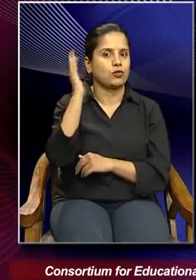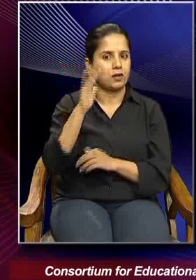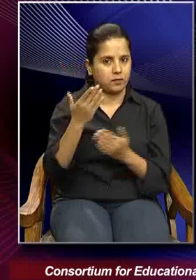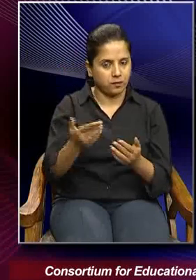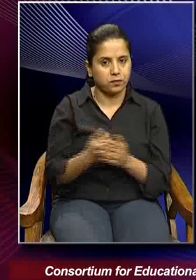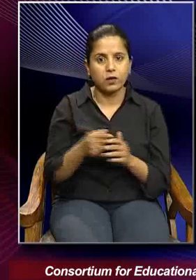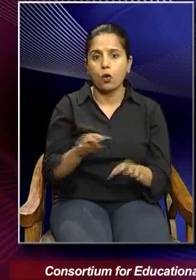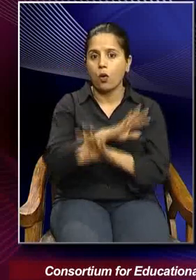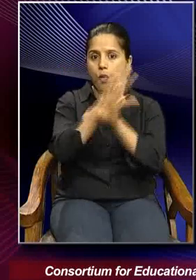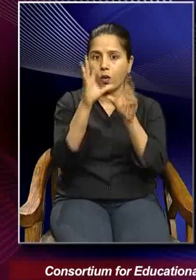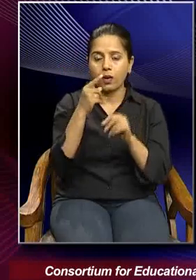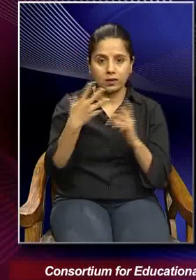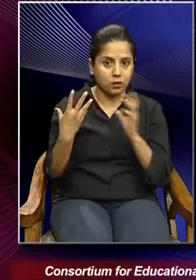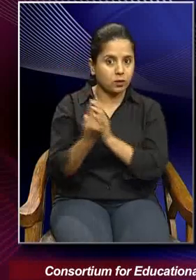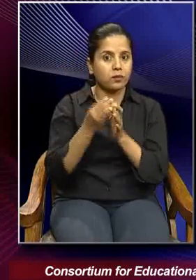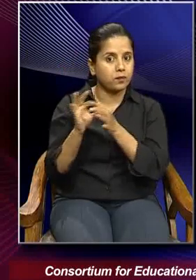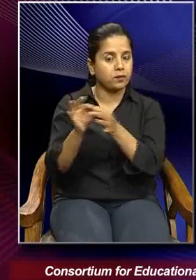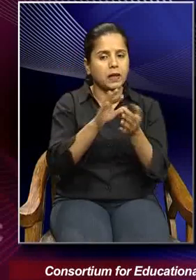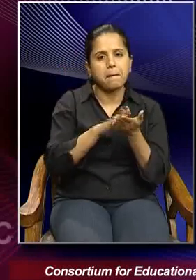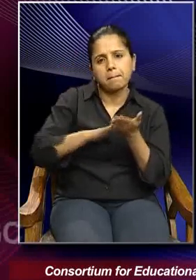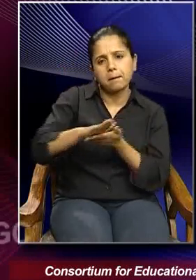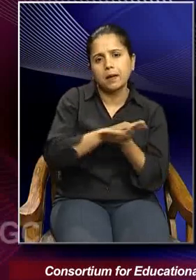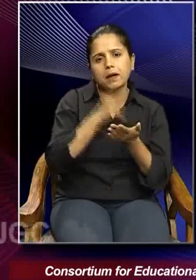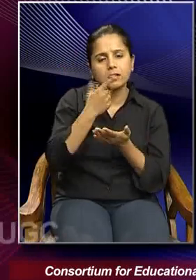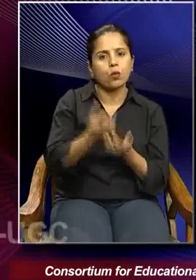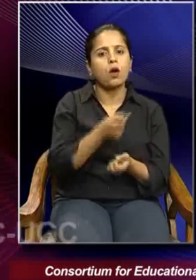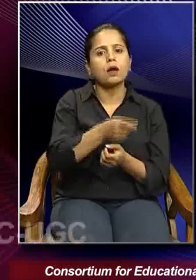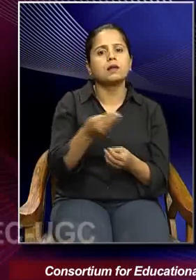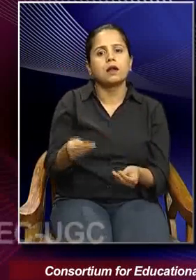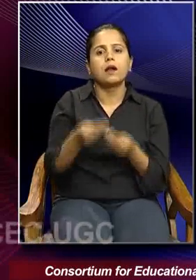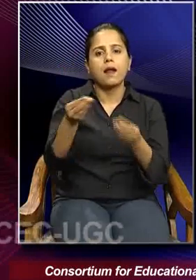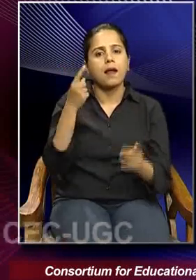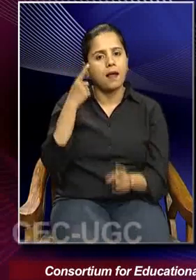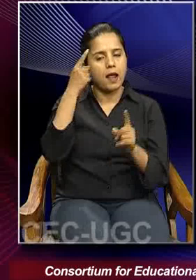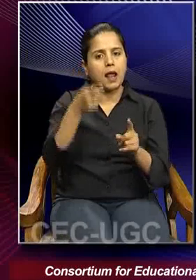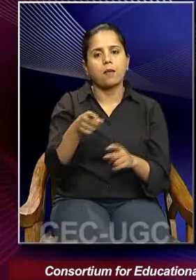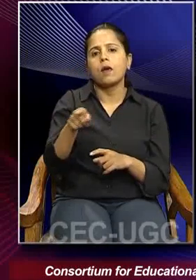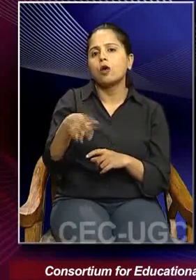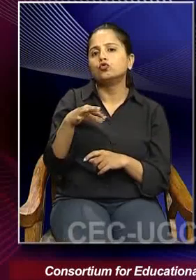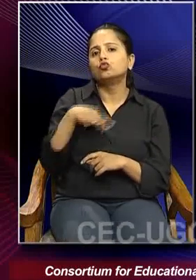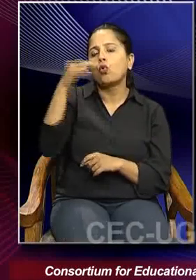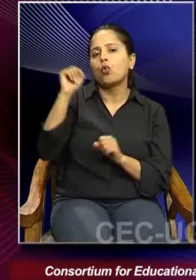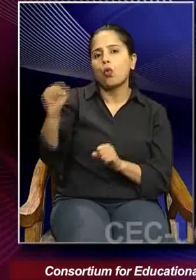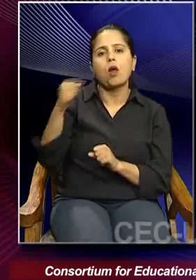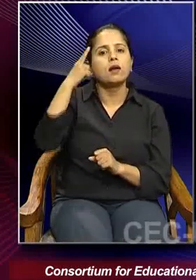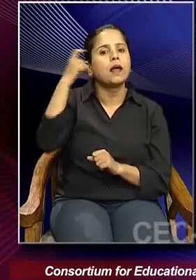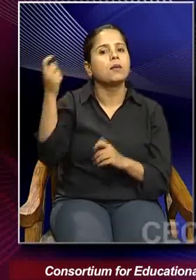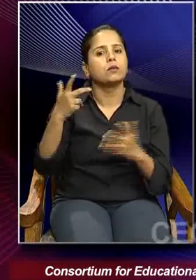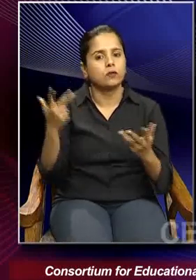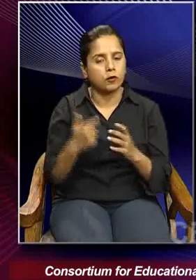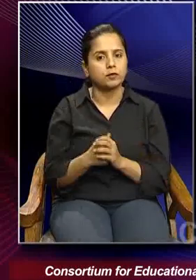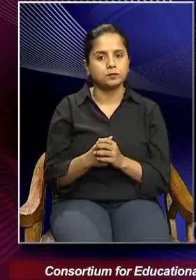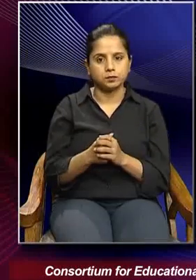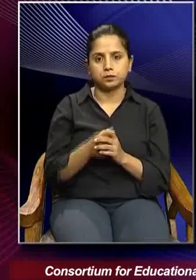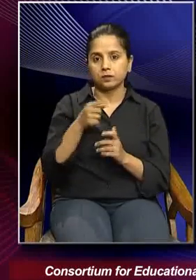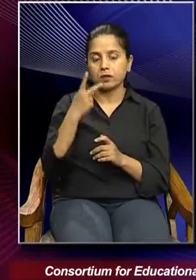that all these together are basically trying to serve the purpose of the Purush. So,